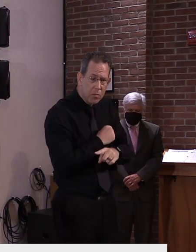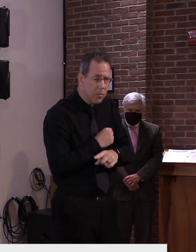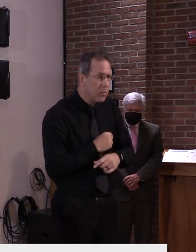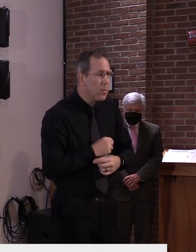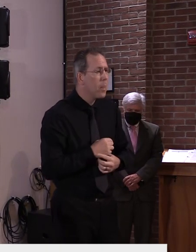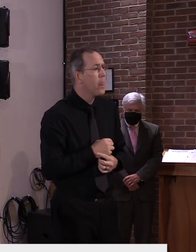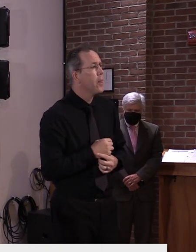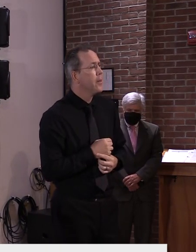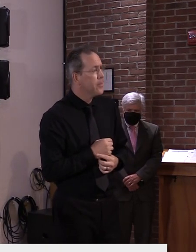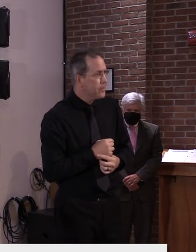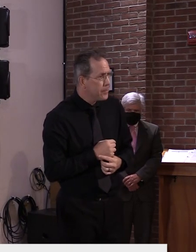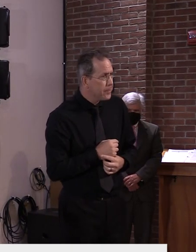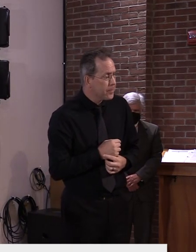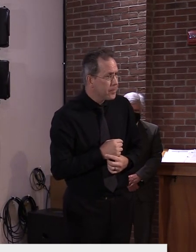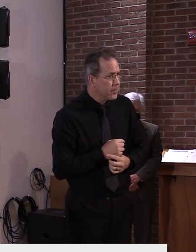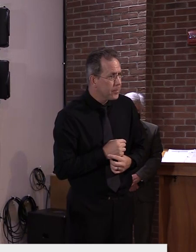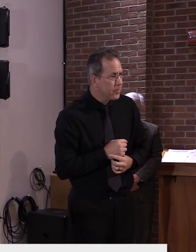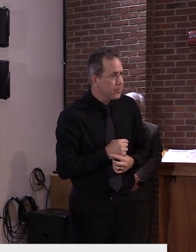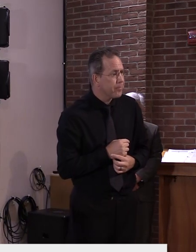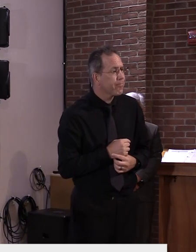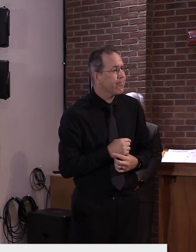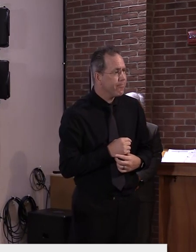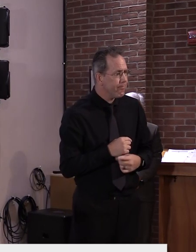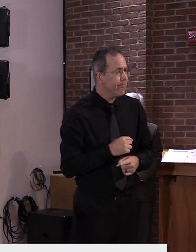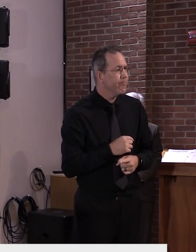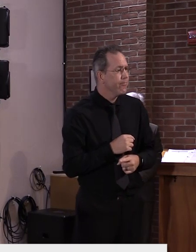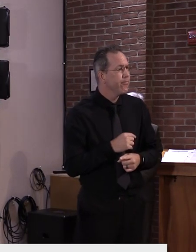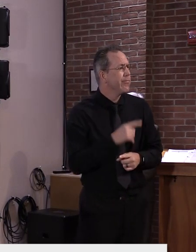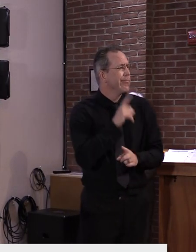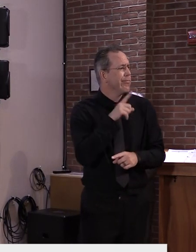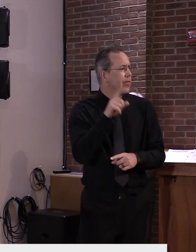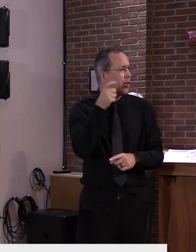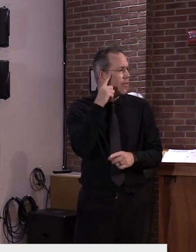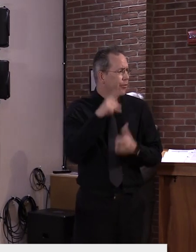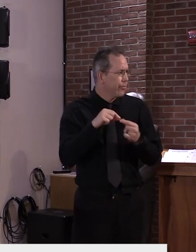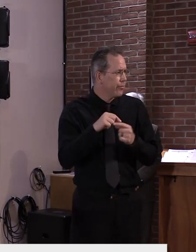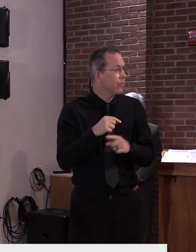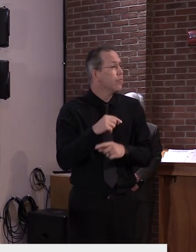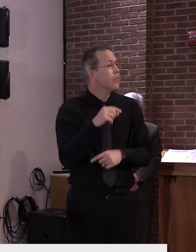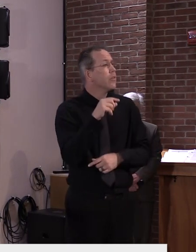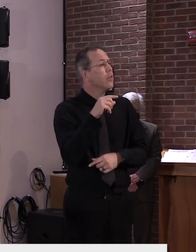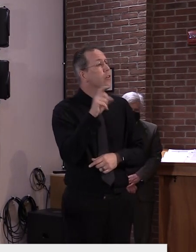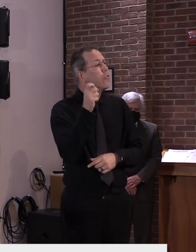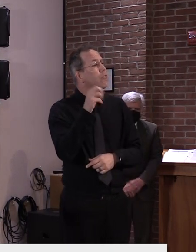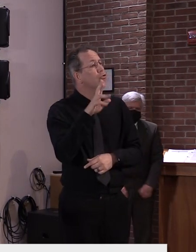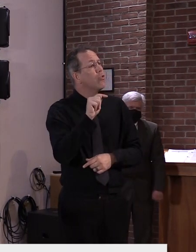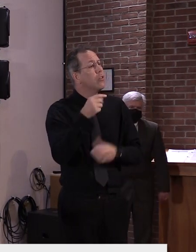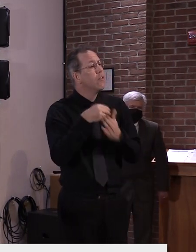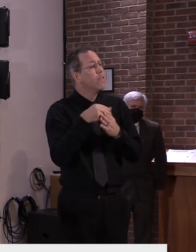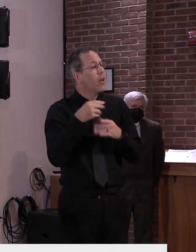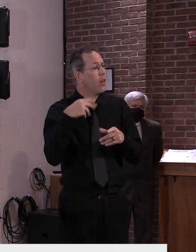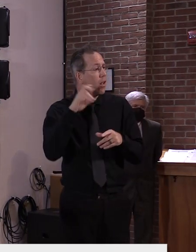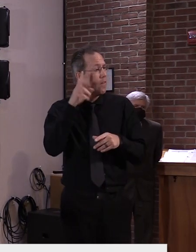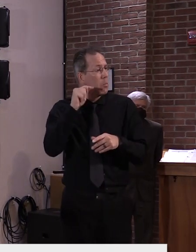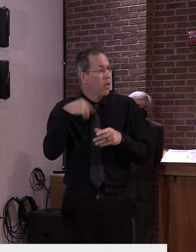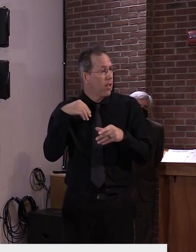So yes, and you were right on about the trust fund balance. As of the 18th of July, it was